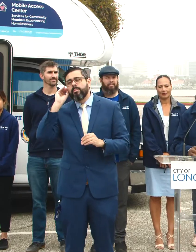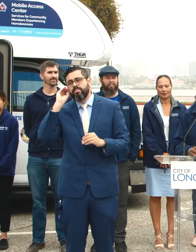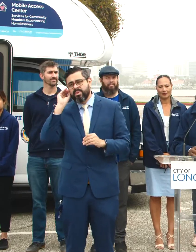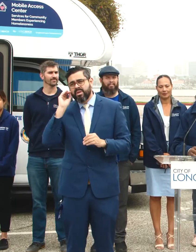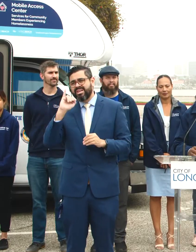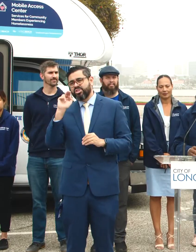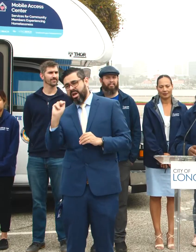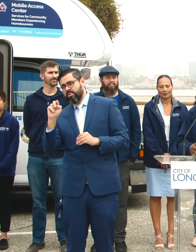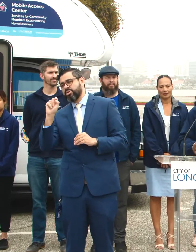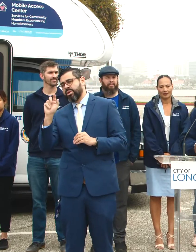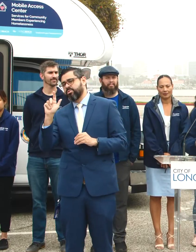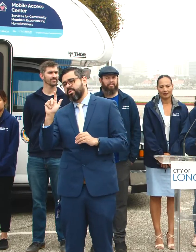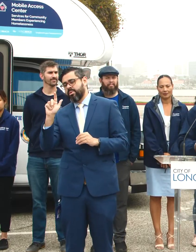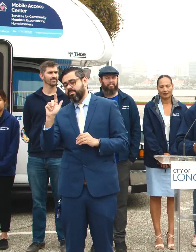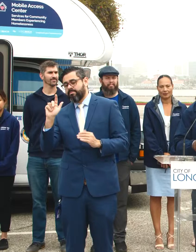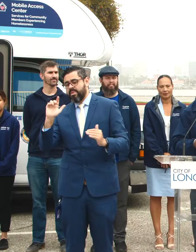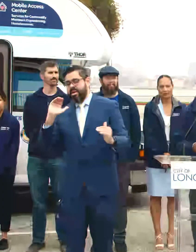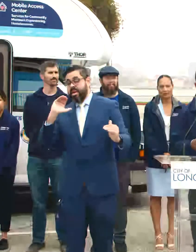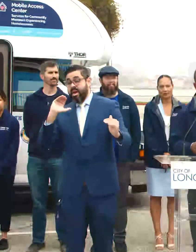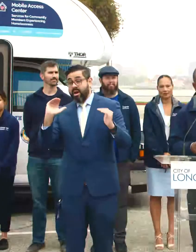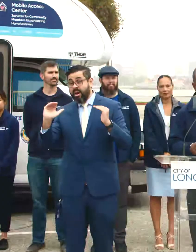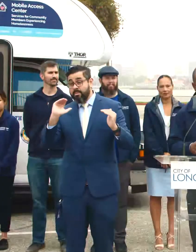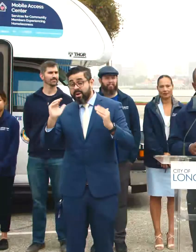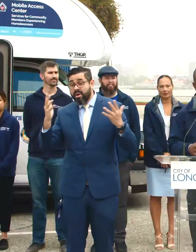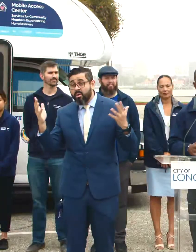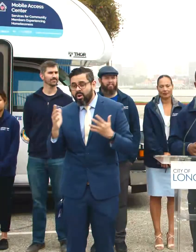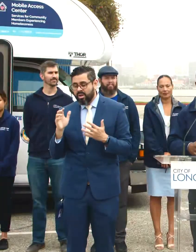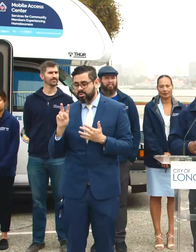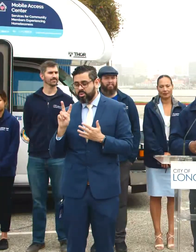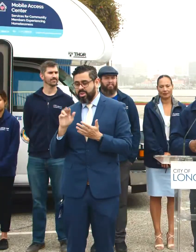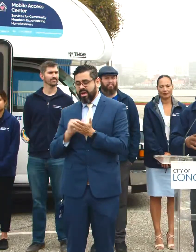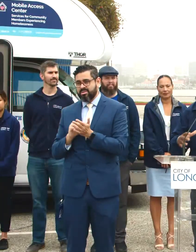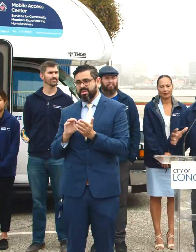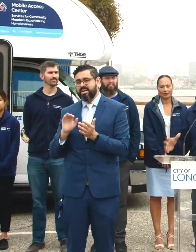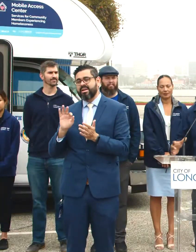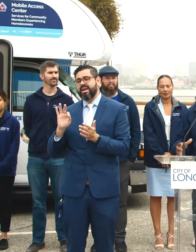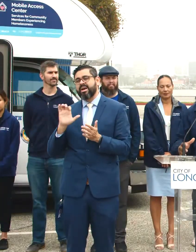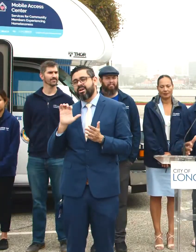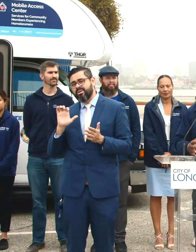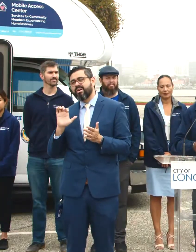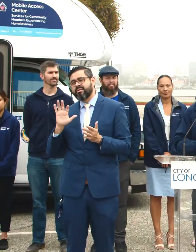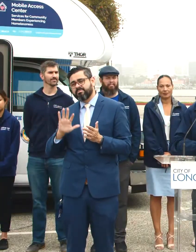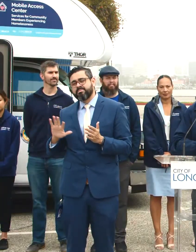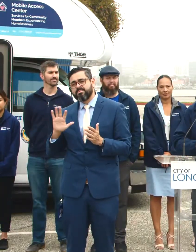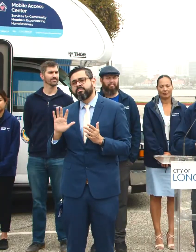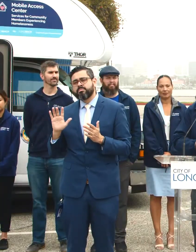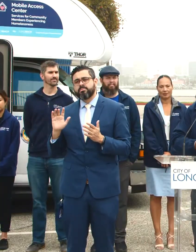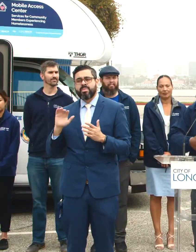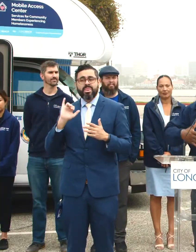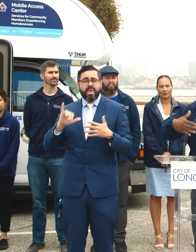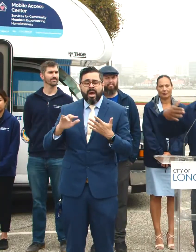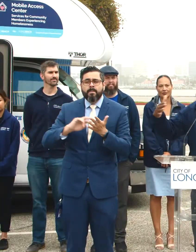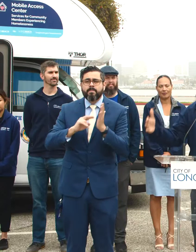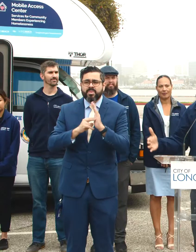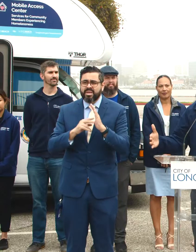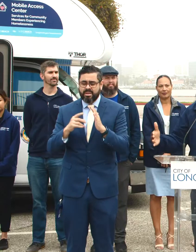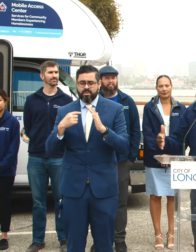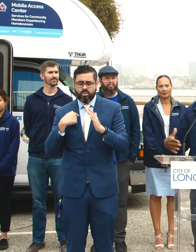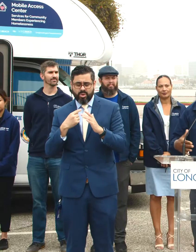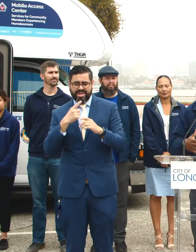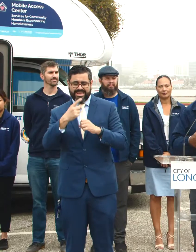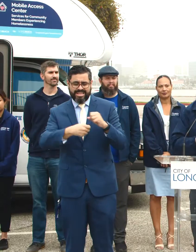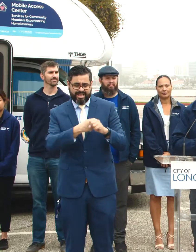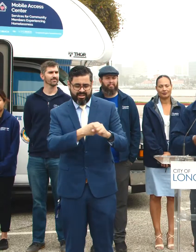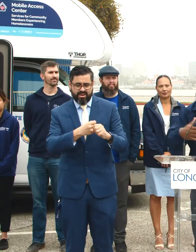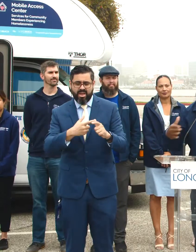January 2023, compared to 3,296 people in 2022. This is our first time doing a